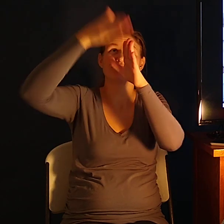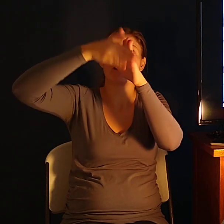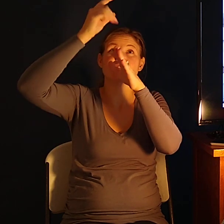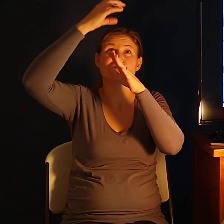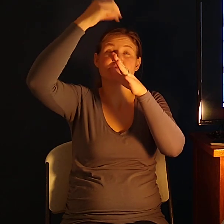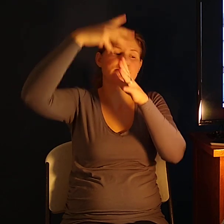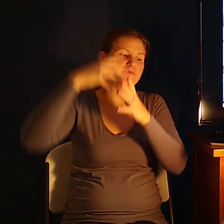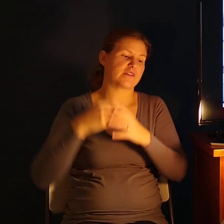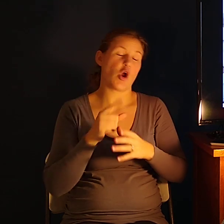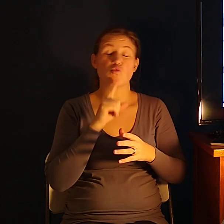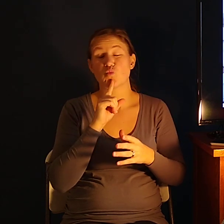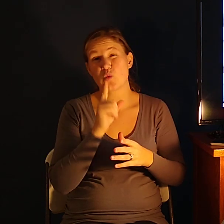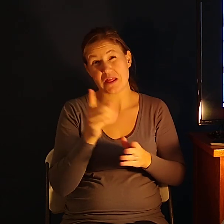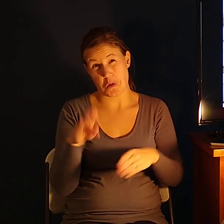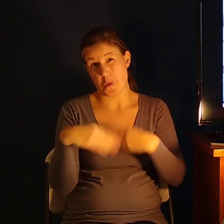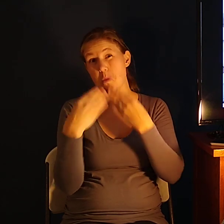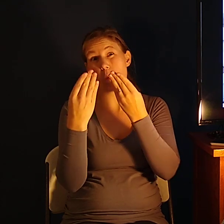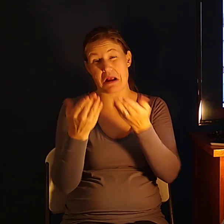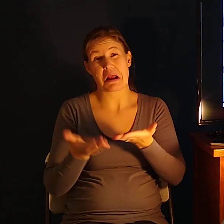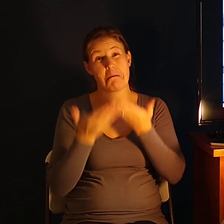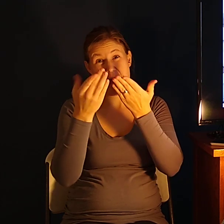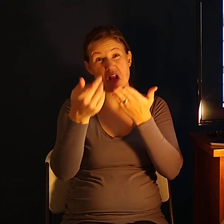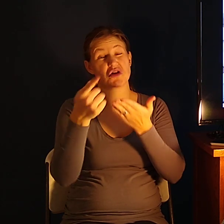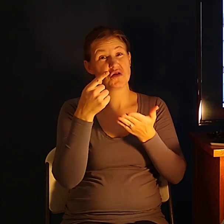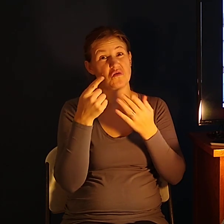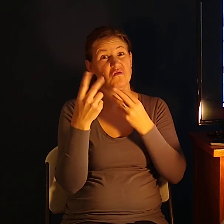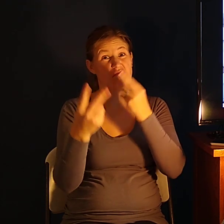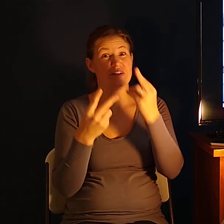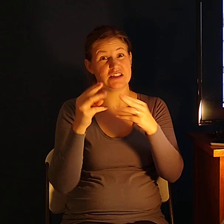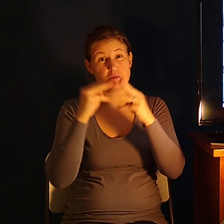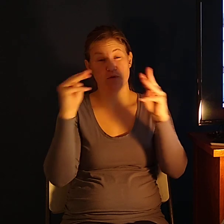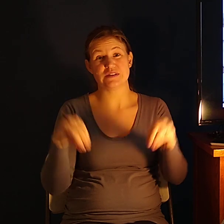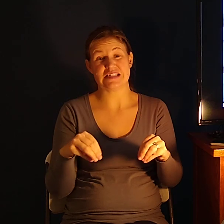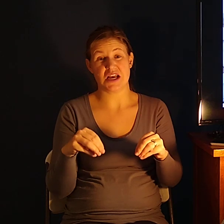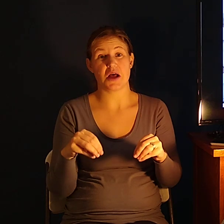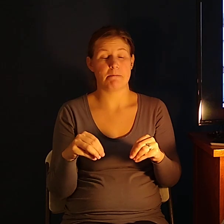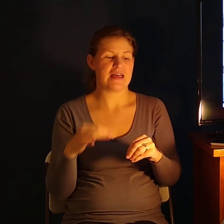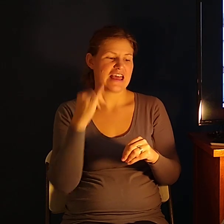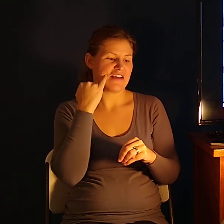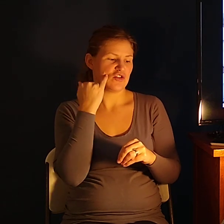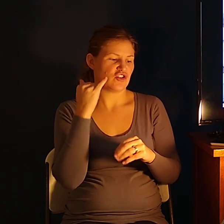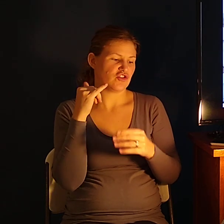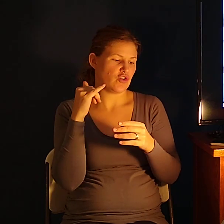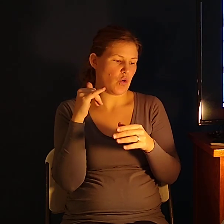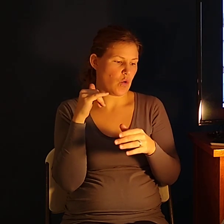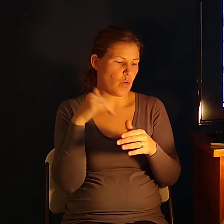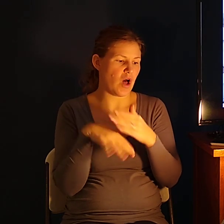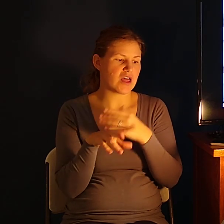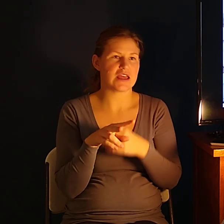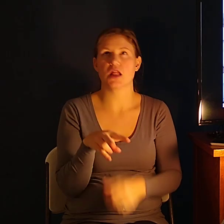I would highly recommend that you visit the museum, even if you just walk in the foyer and you look up at the